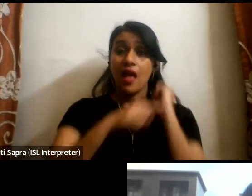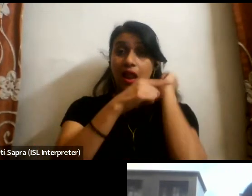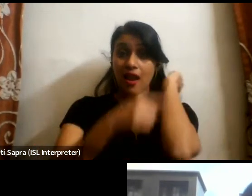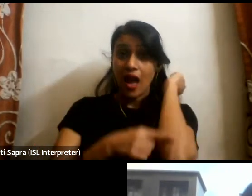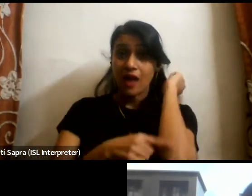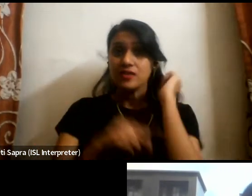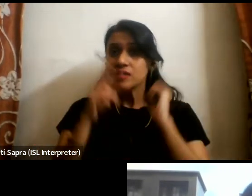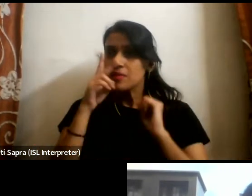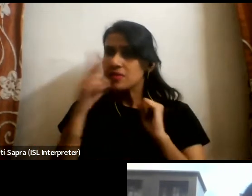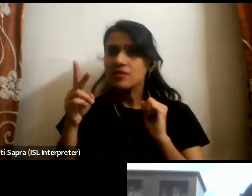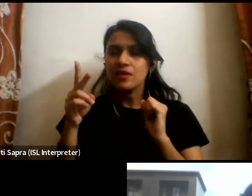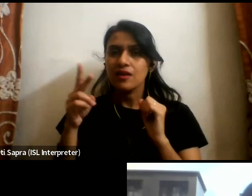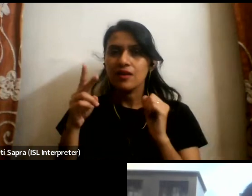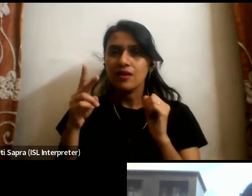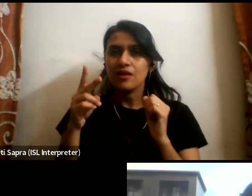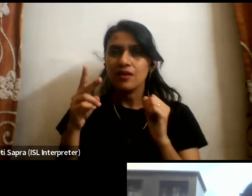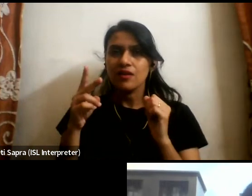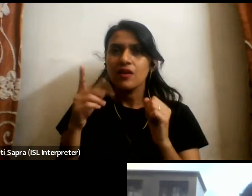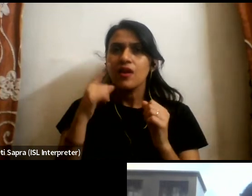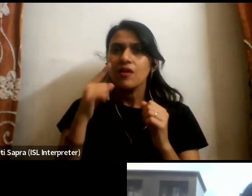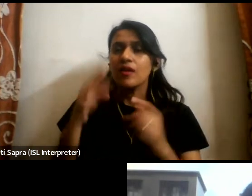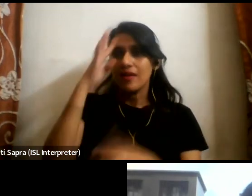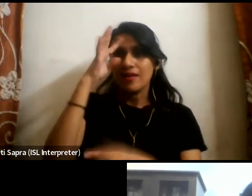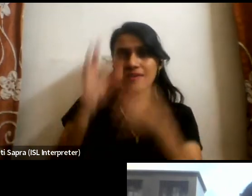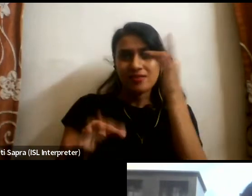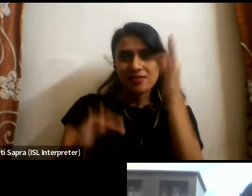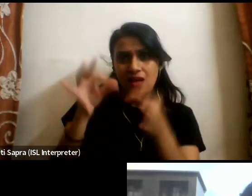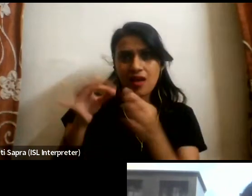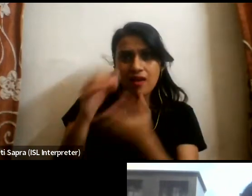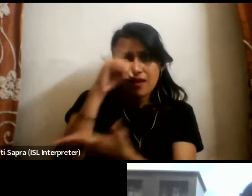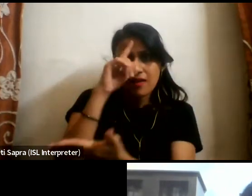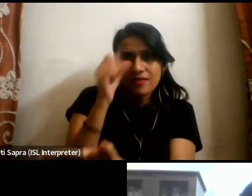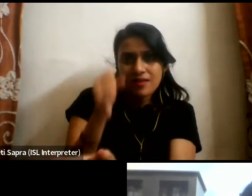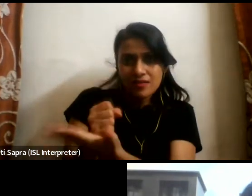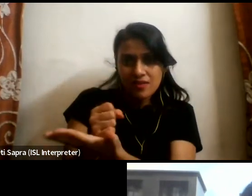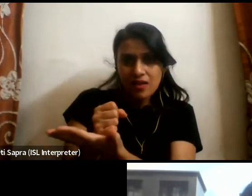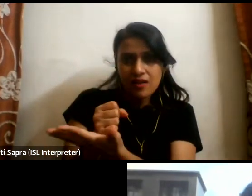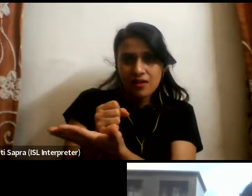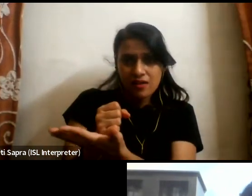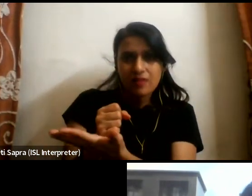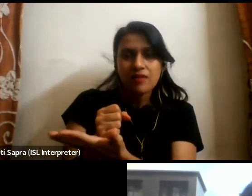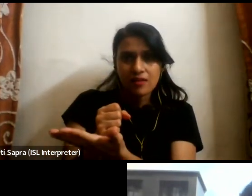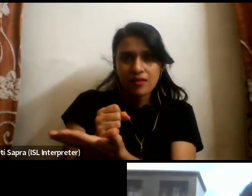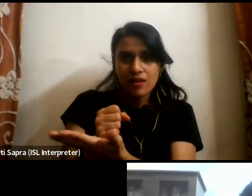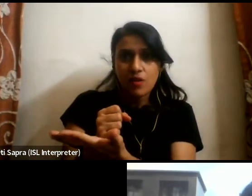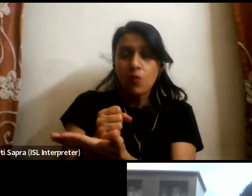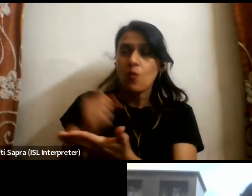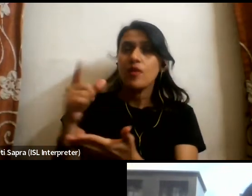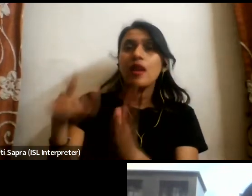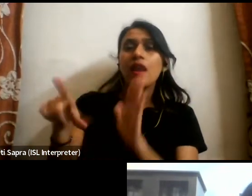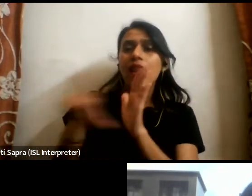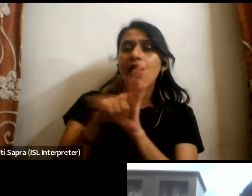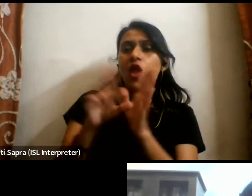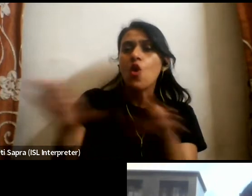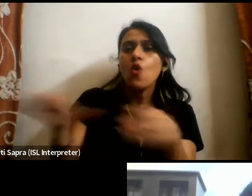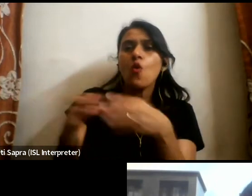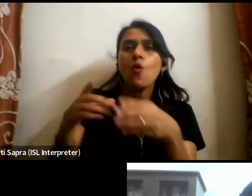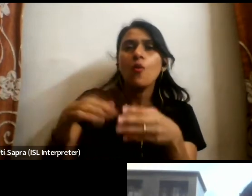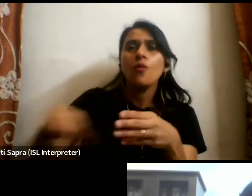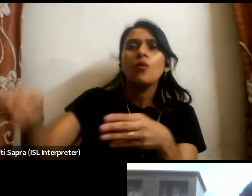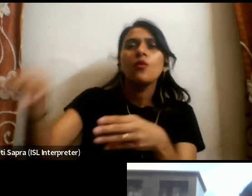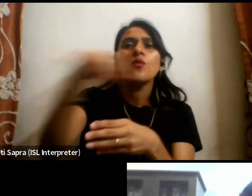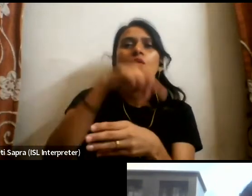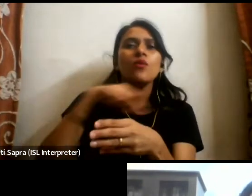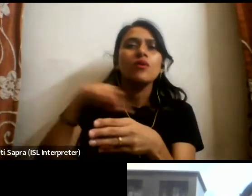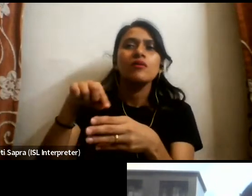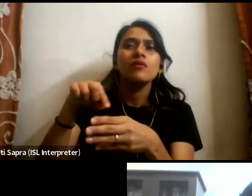completely opaque system where decisions are being taken by the most privileged within the legal community on basis that we don't